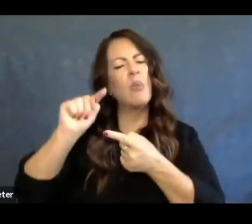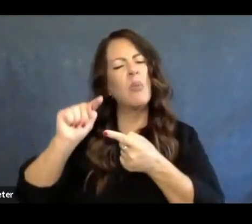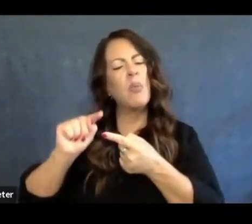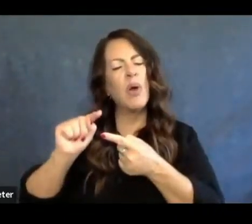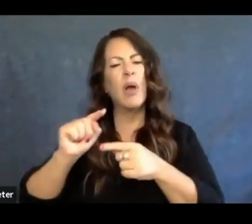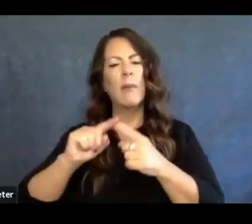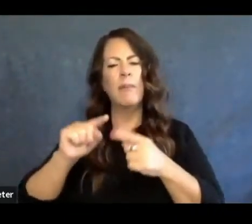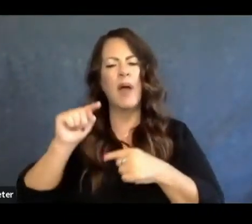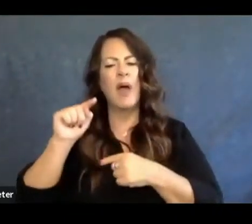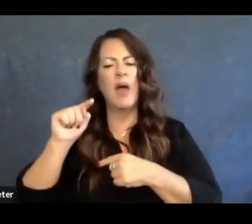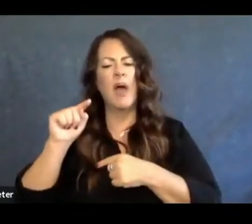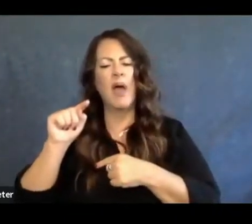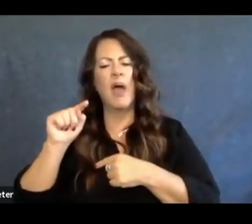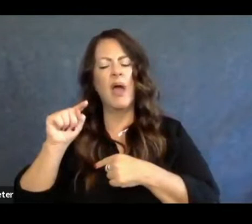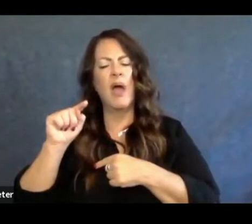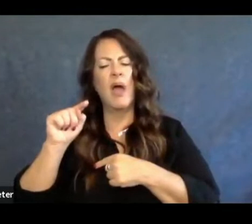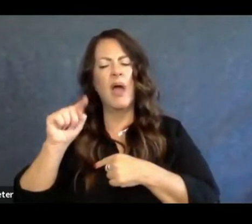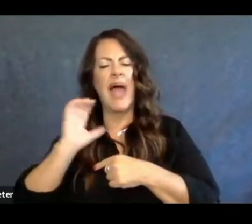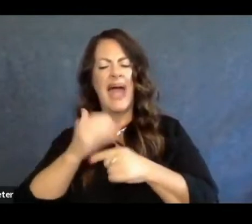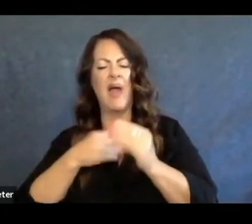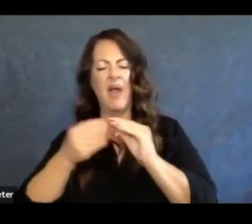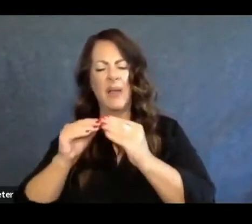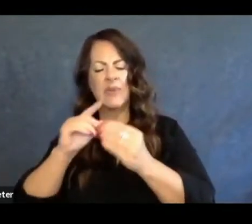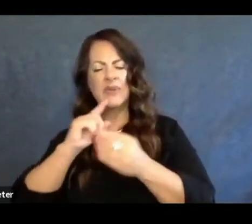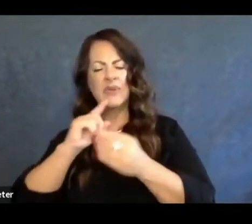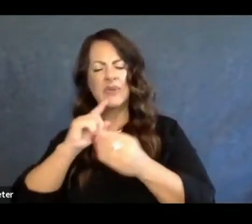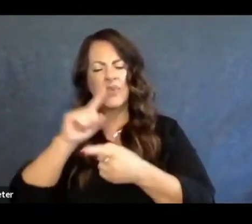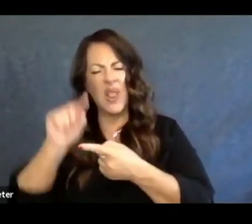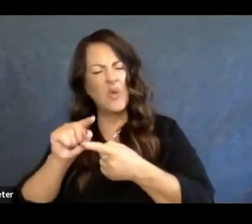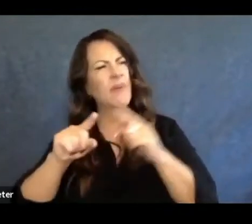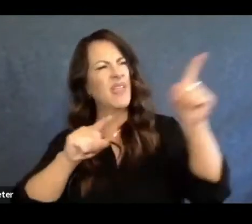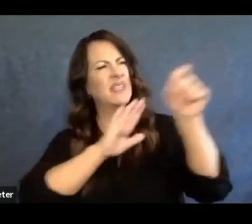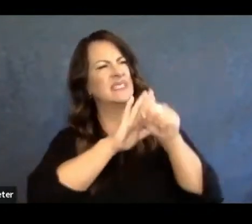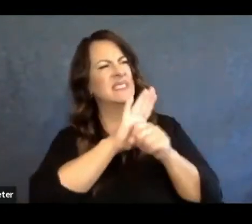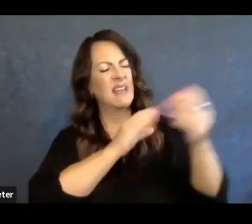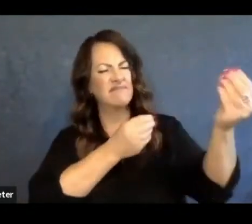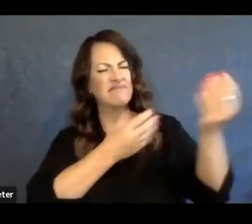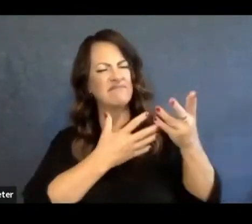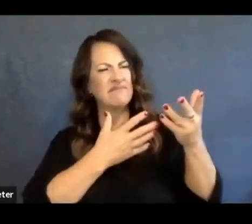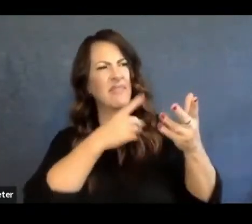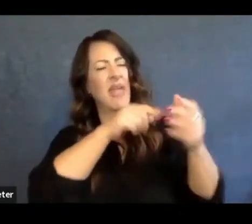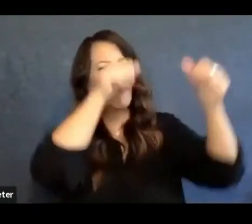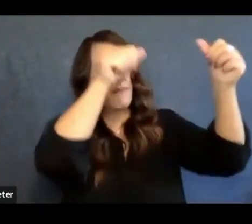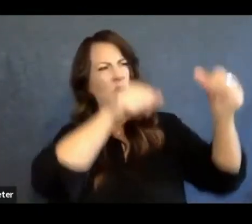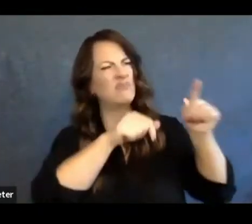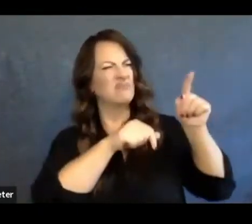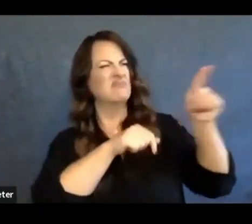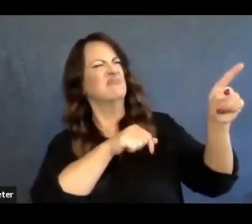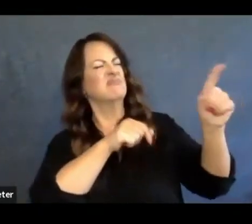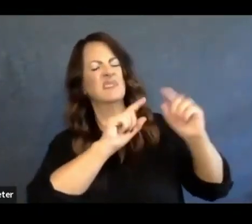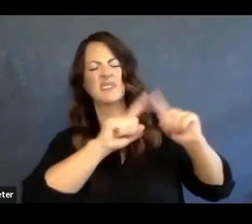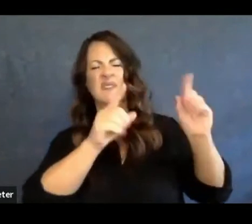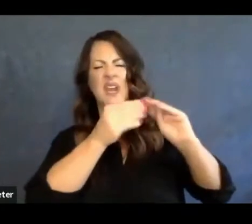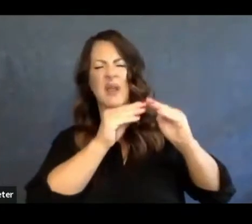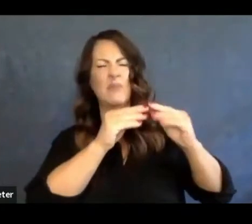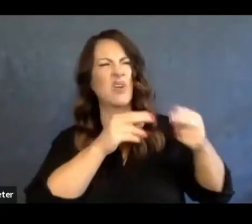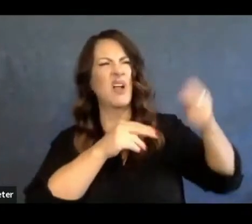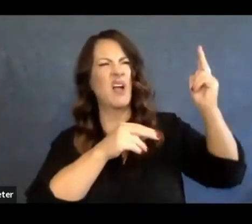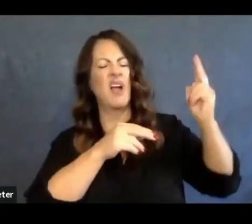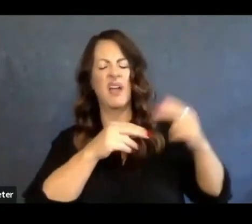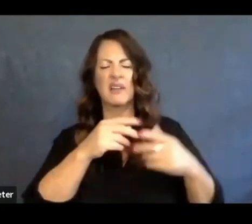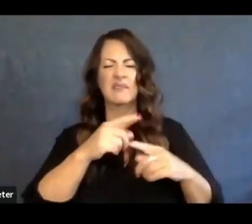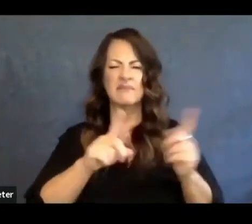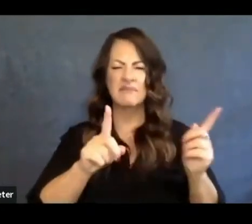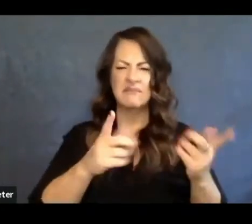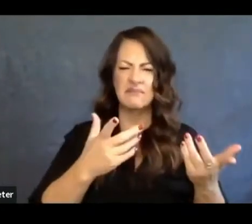what the state is reporting for our region. And I'm actually not talking about what the state has posted on its county data website that currently says 134 for us, but you